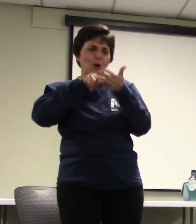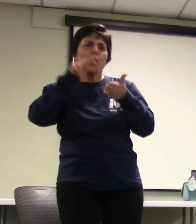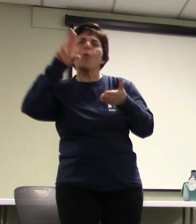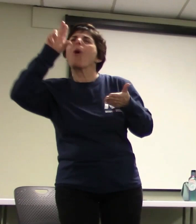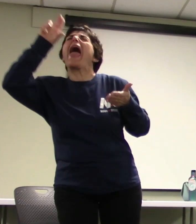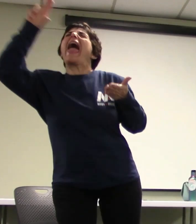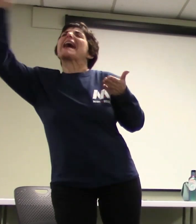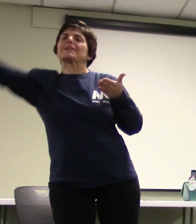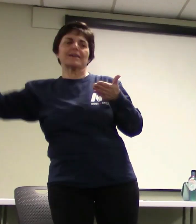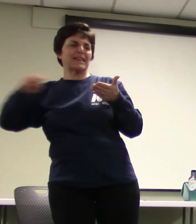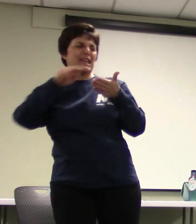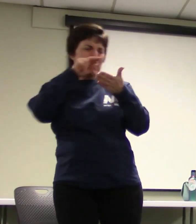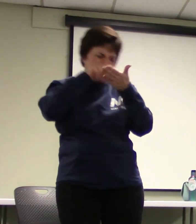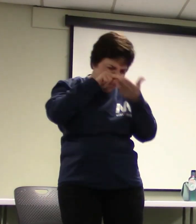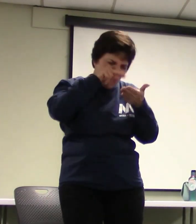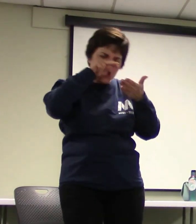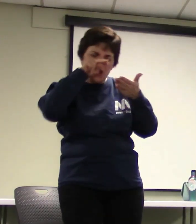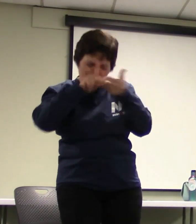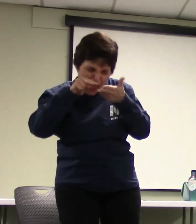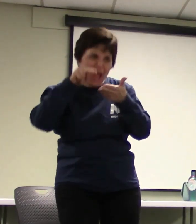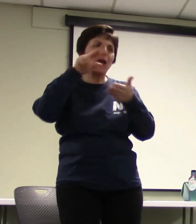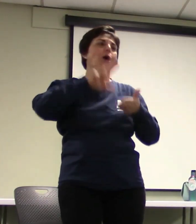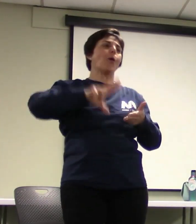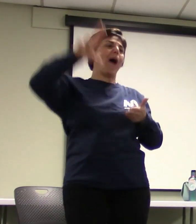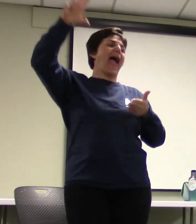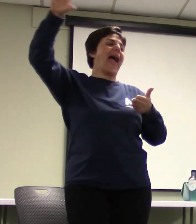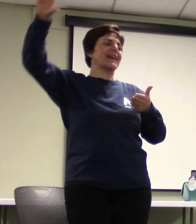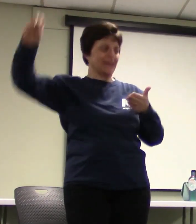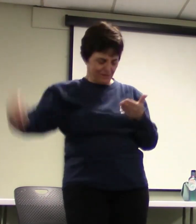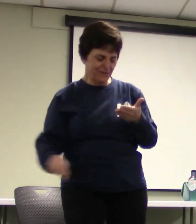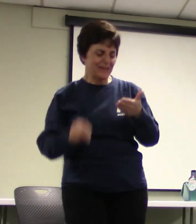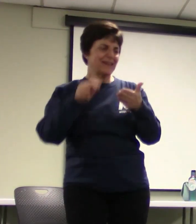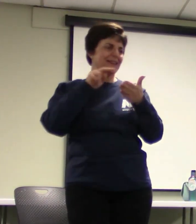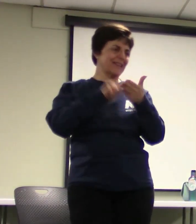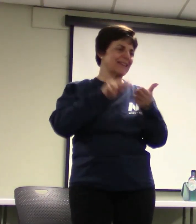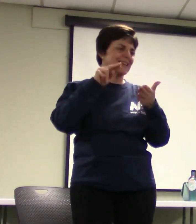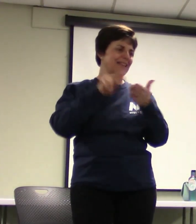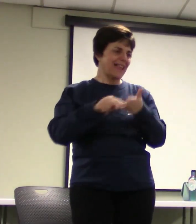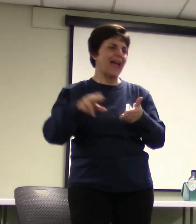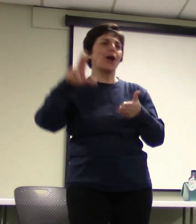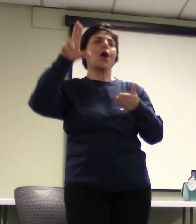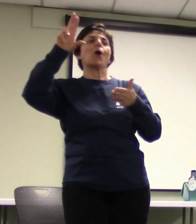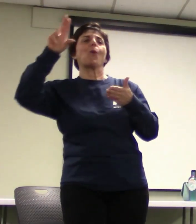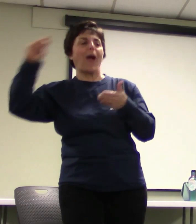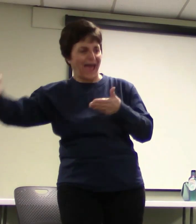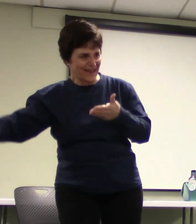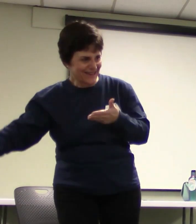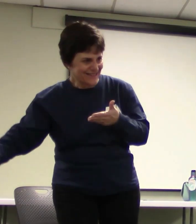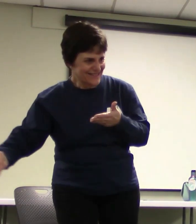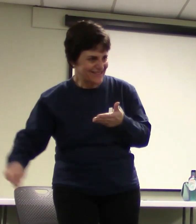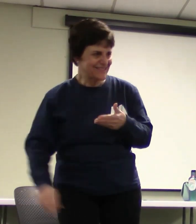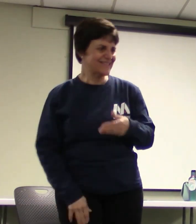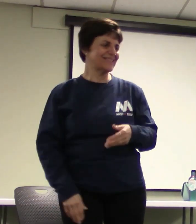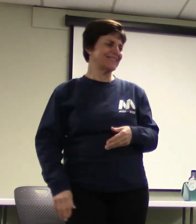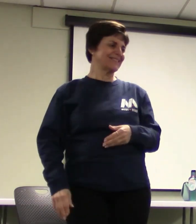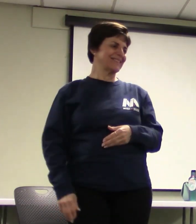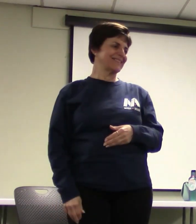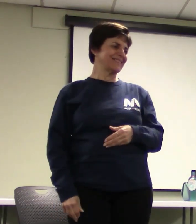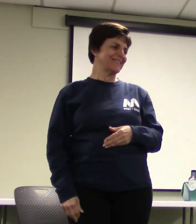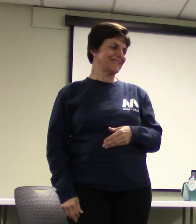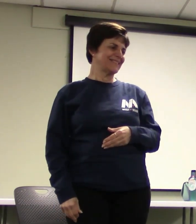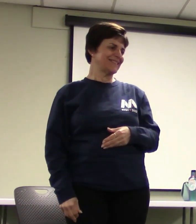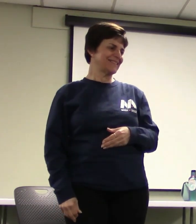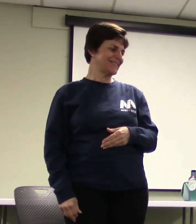clack, quack. Click, clack, quack. Clickety, clack, quack.